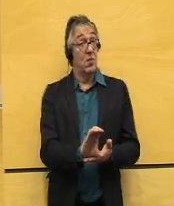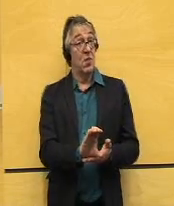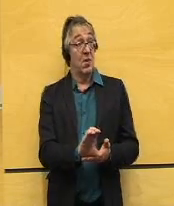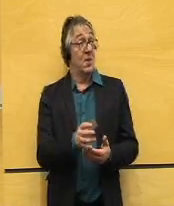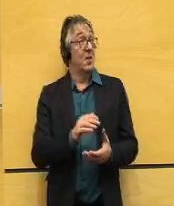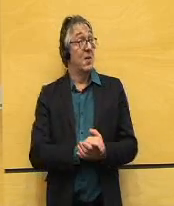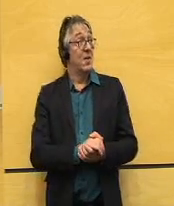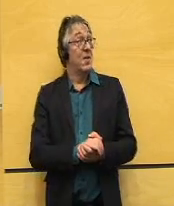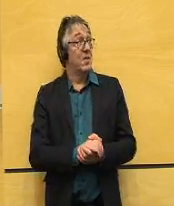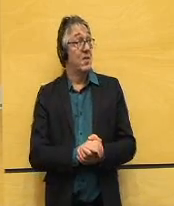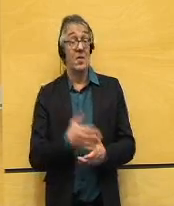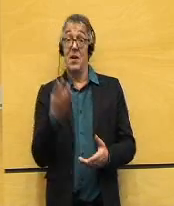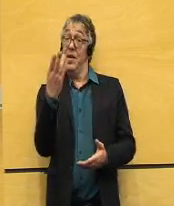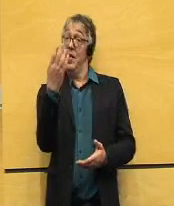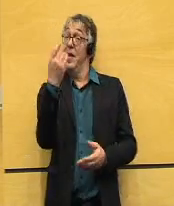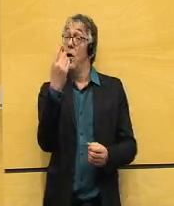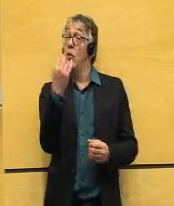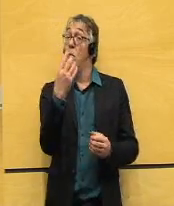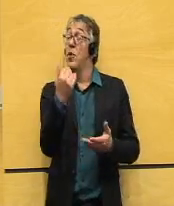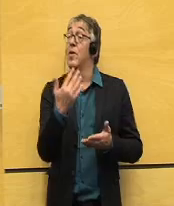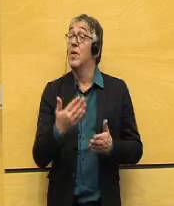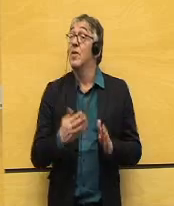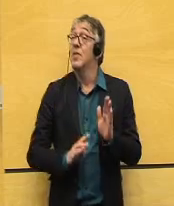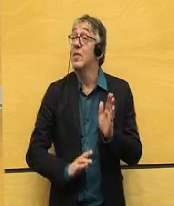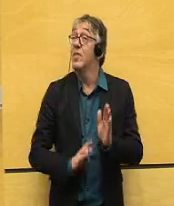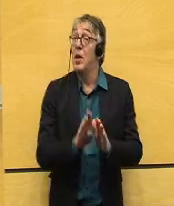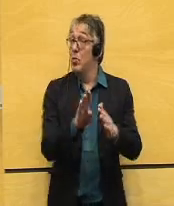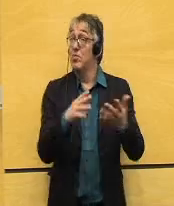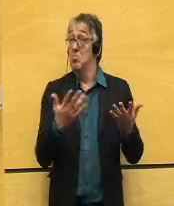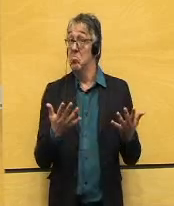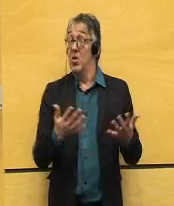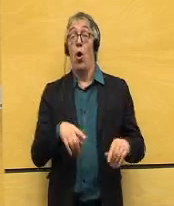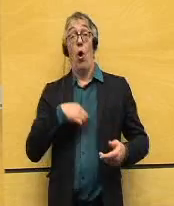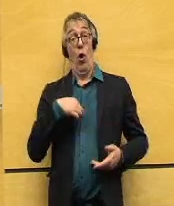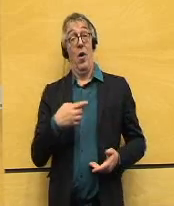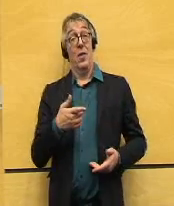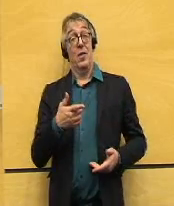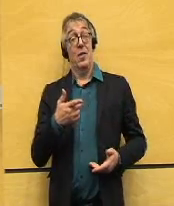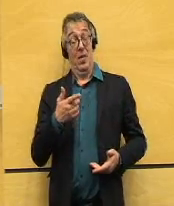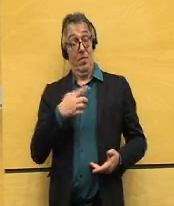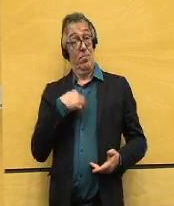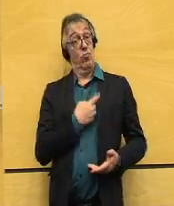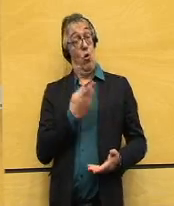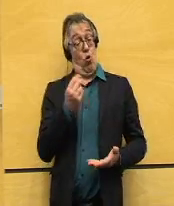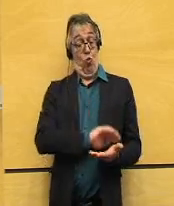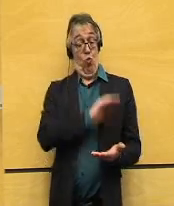of Persons with Disabilities has allocated approximately